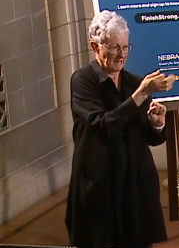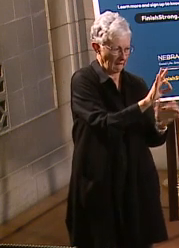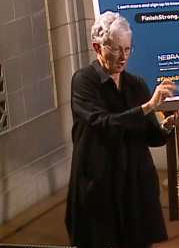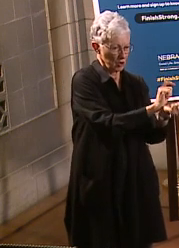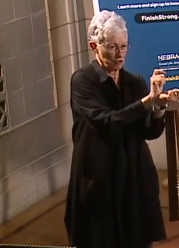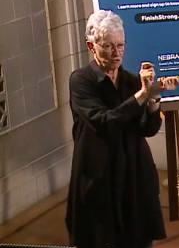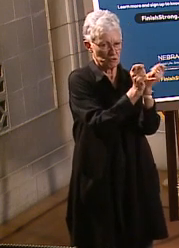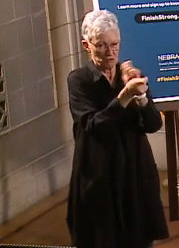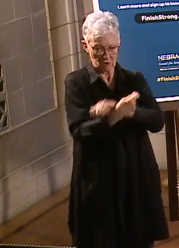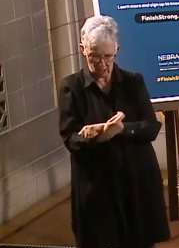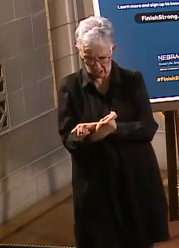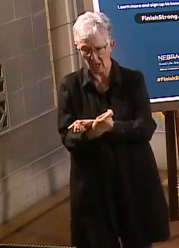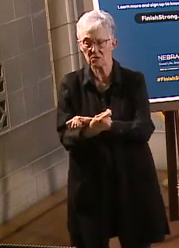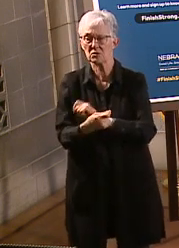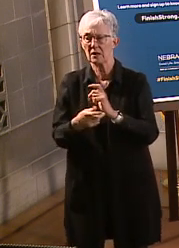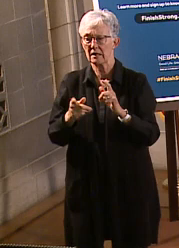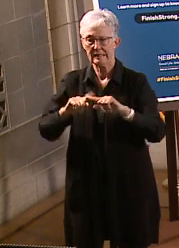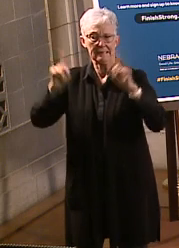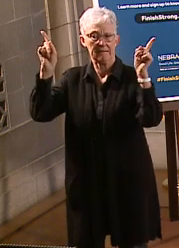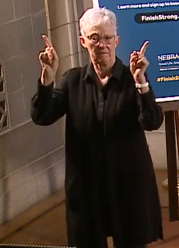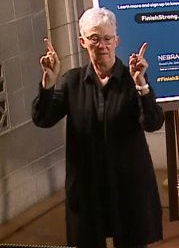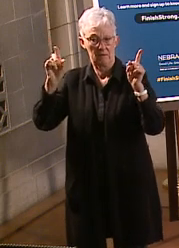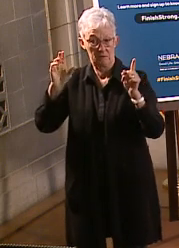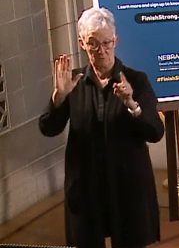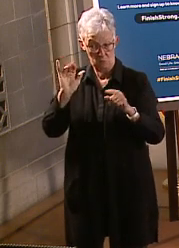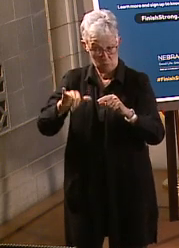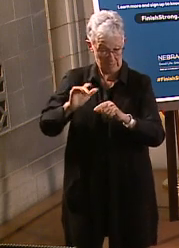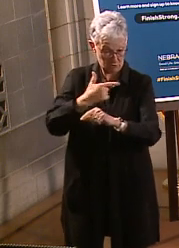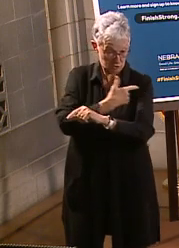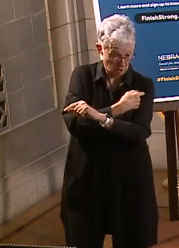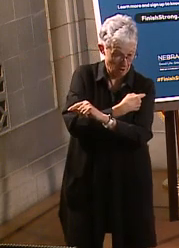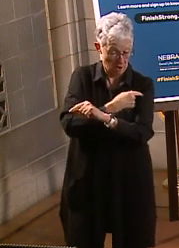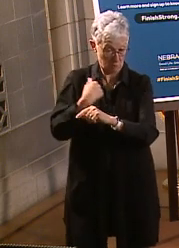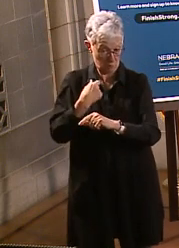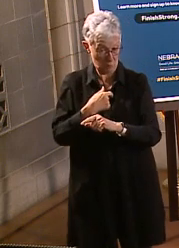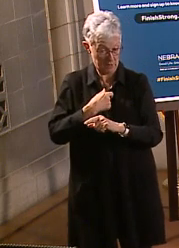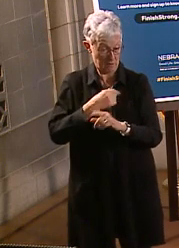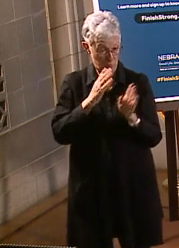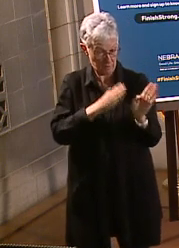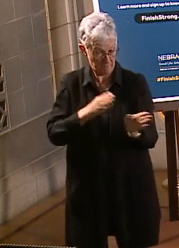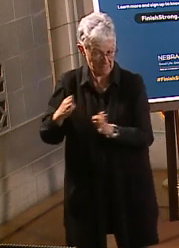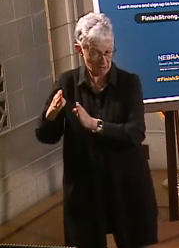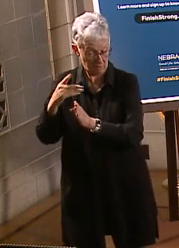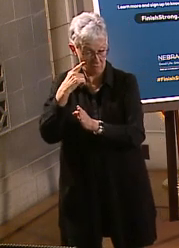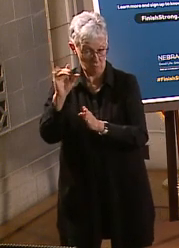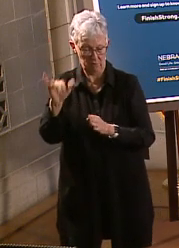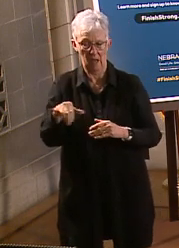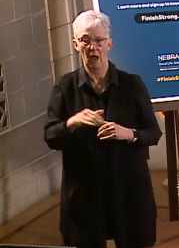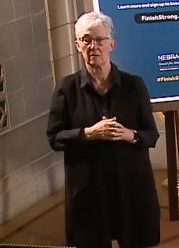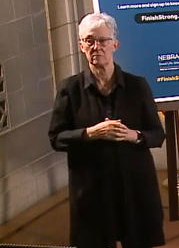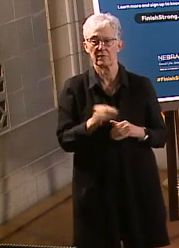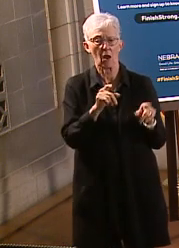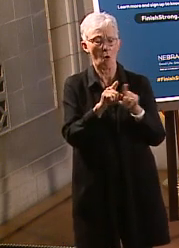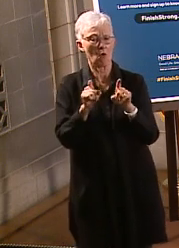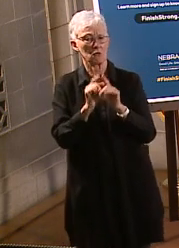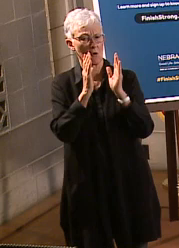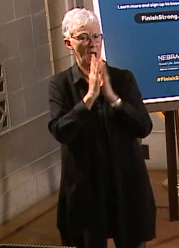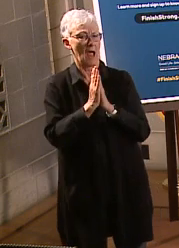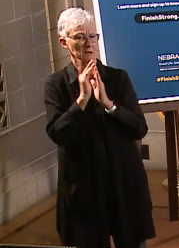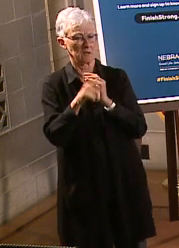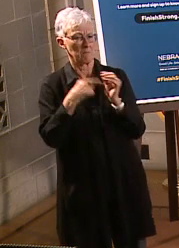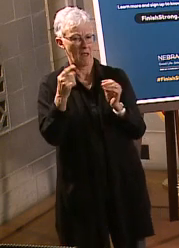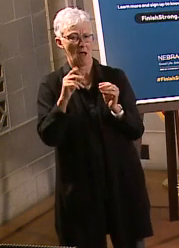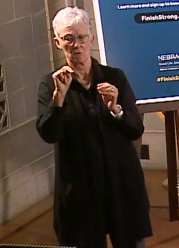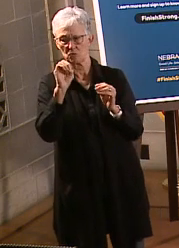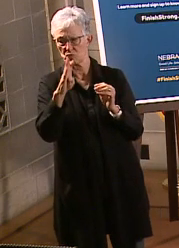together? And then is the state working with Lincoln in preparation for the Nebraska State basketball tournaments? If so, what work